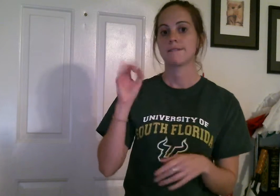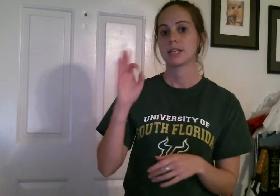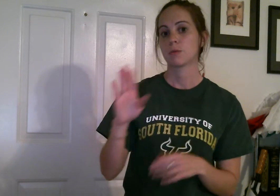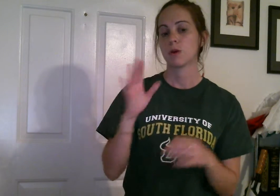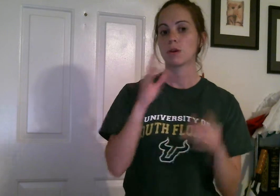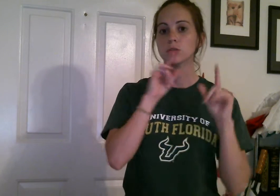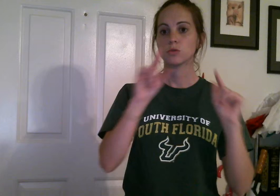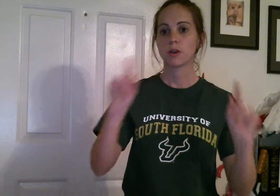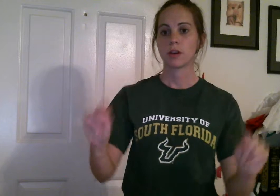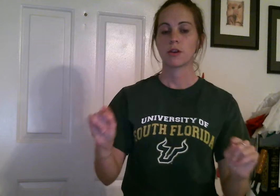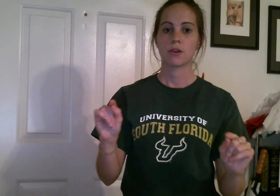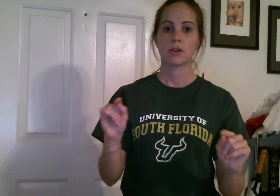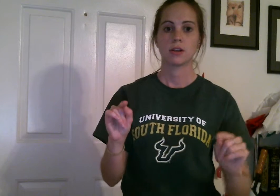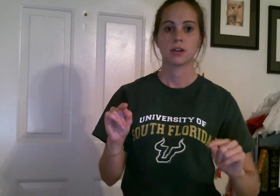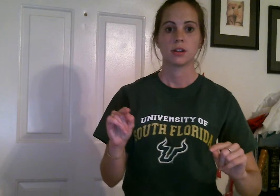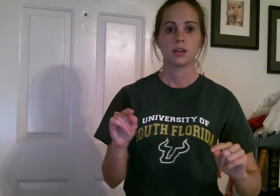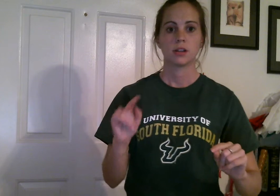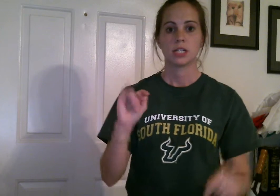at tjonesccsp, and you can